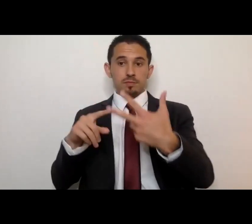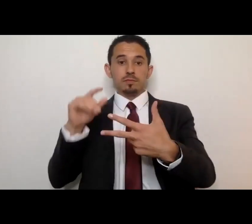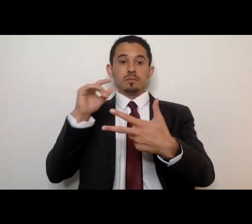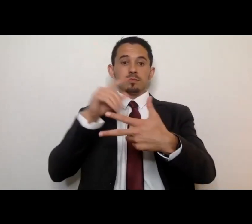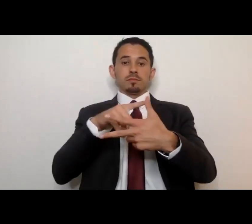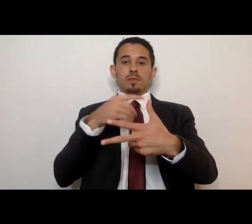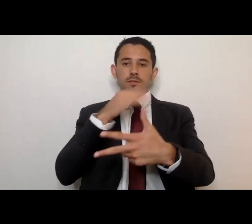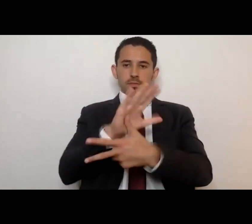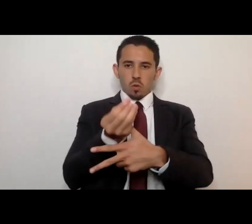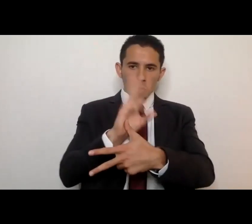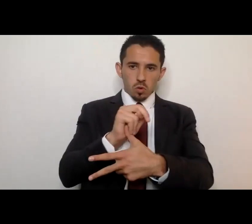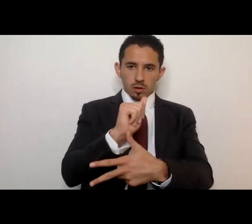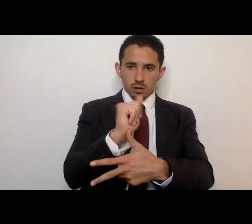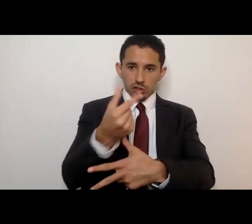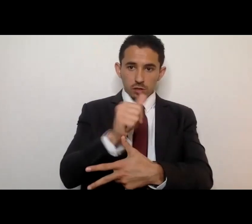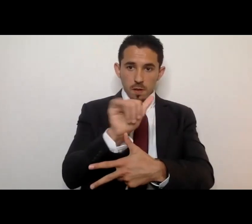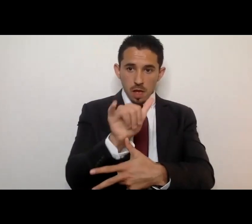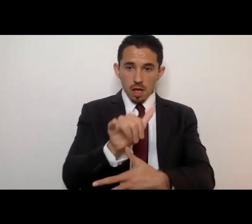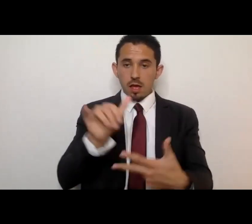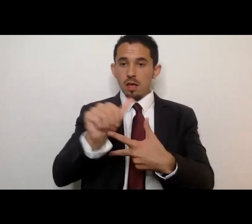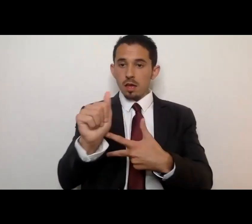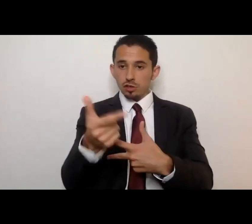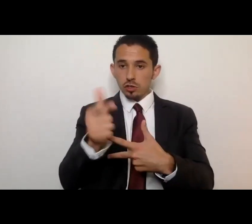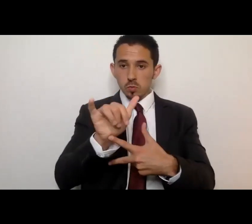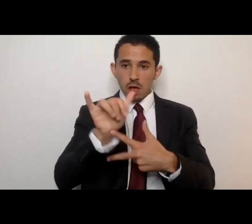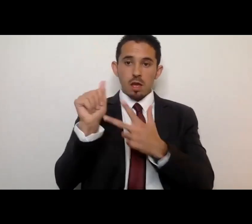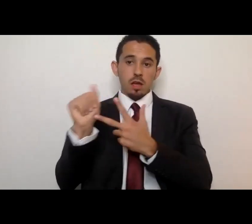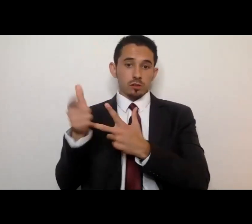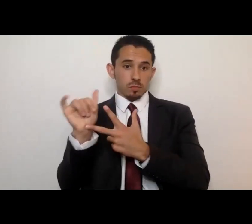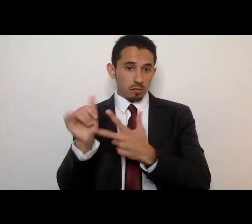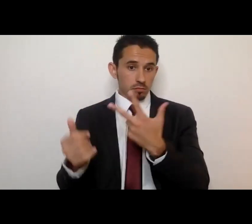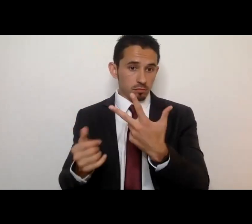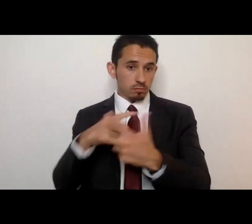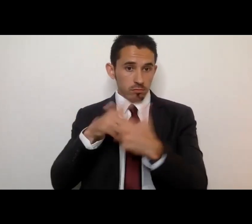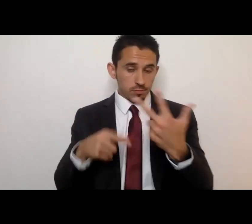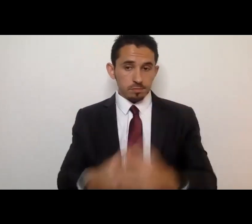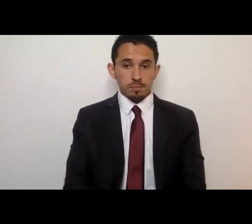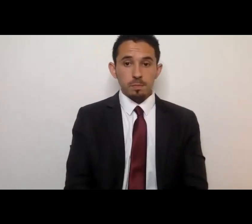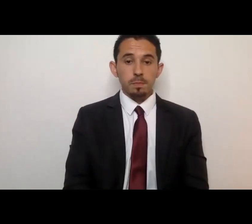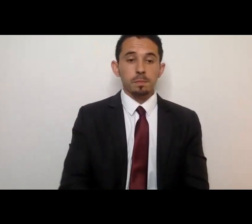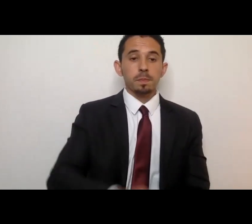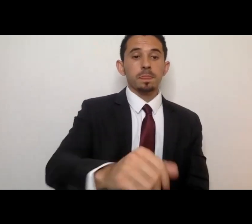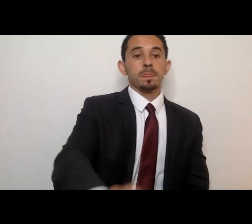So I tested 3 diseases. Each have their own antigens and antibody pairs.